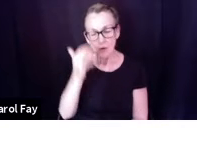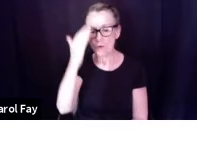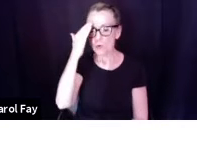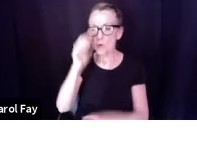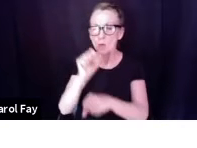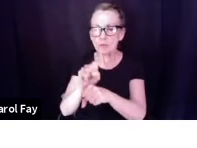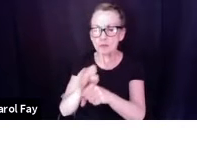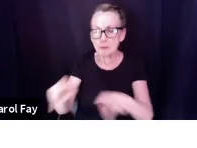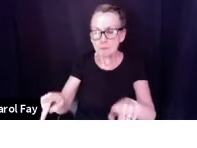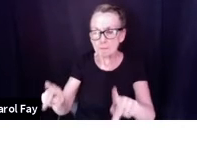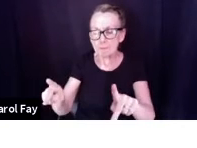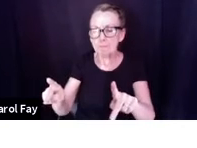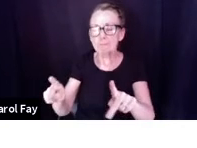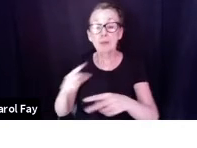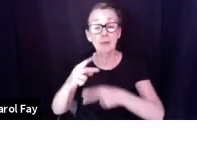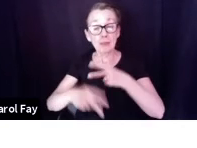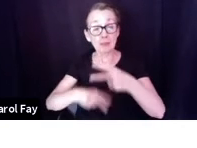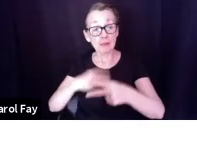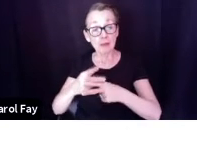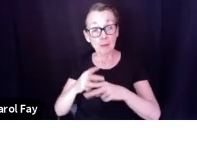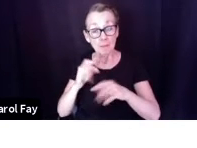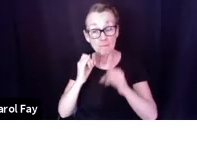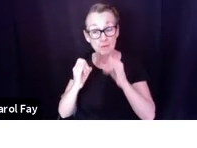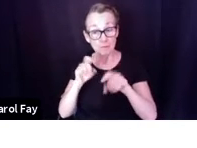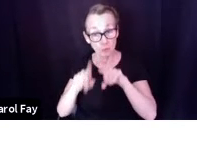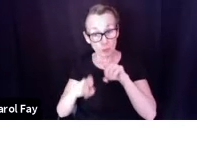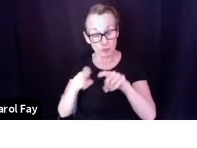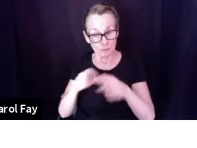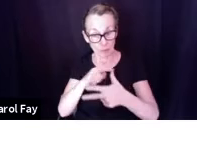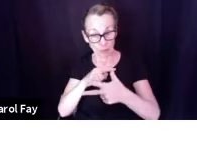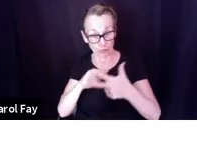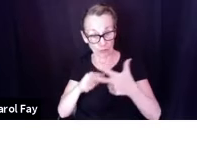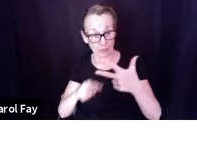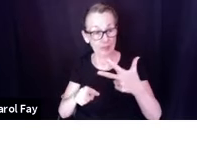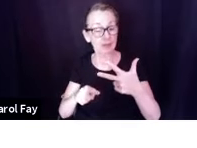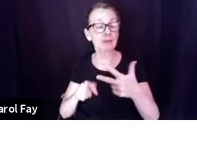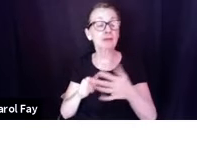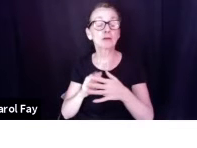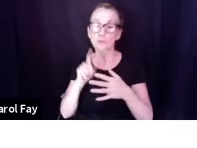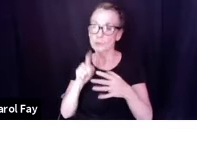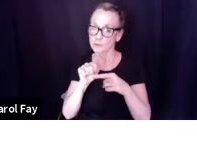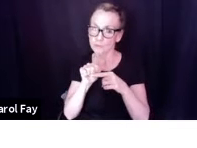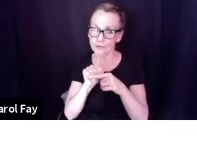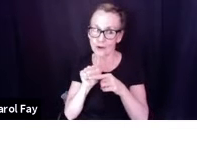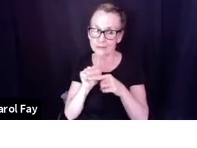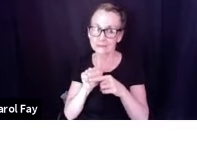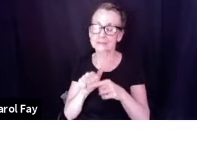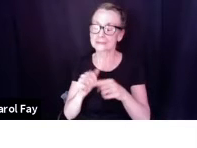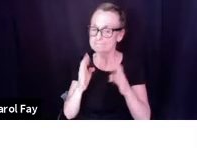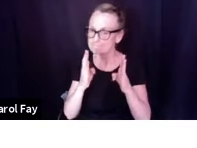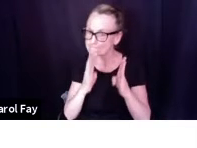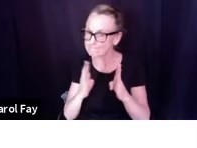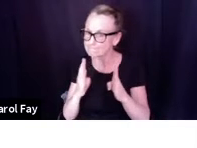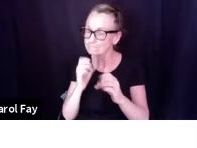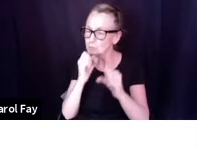the types of interview questions. There's 3 types: practicing, and strategies and questions